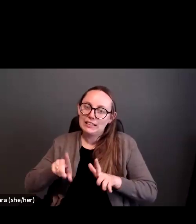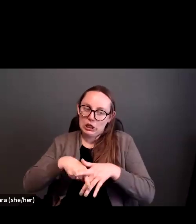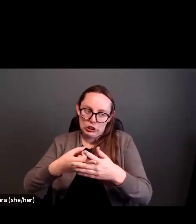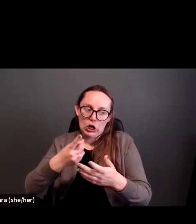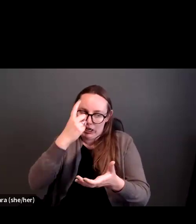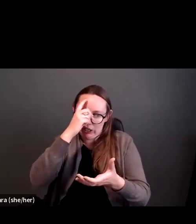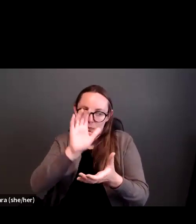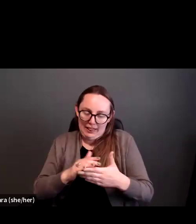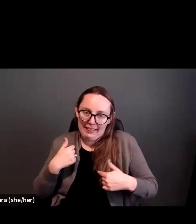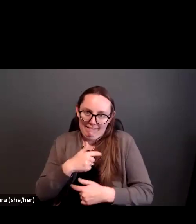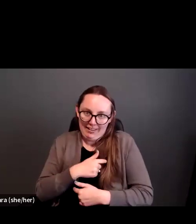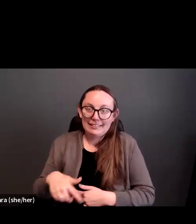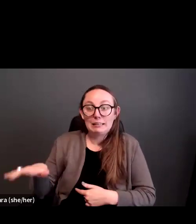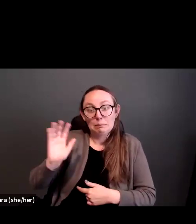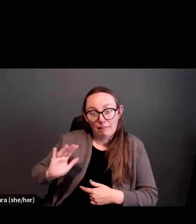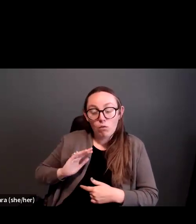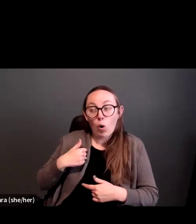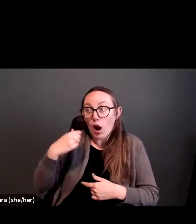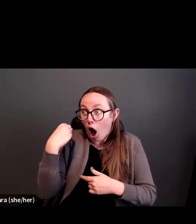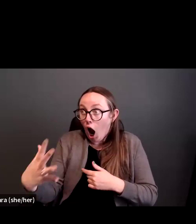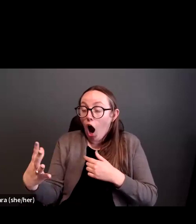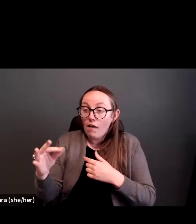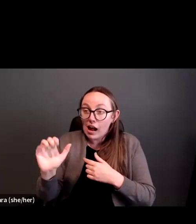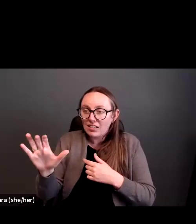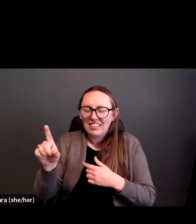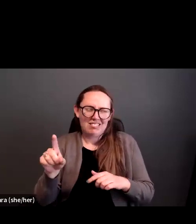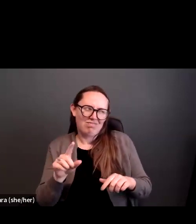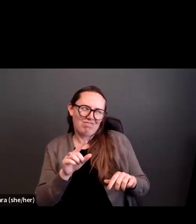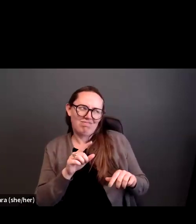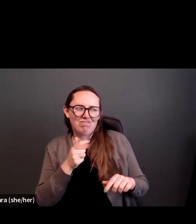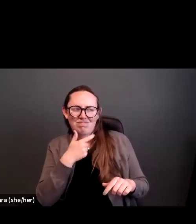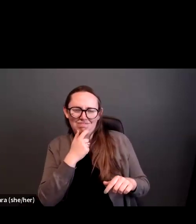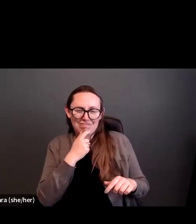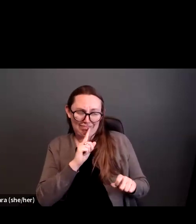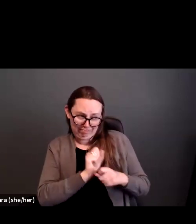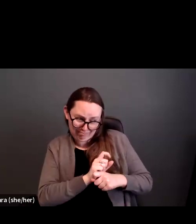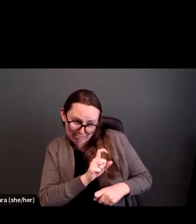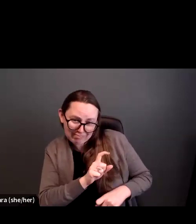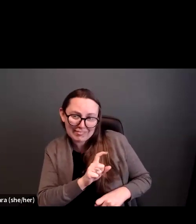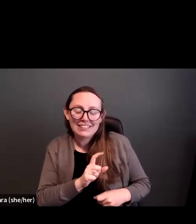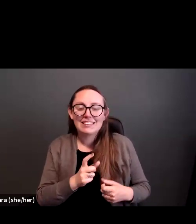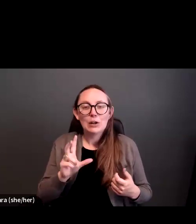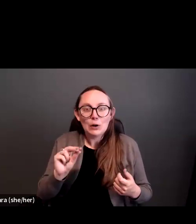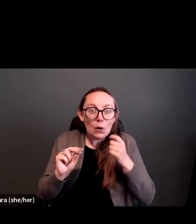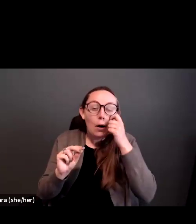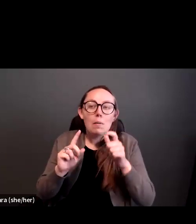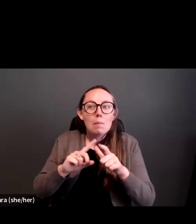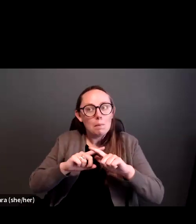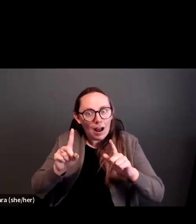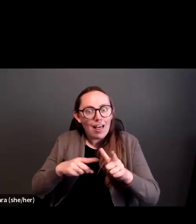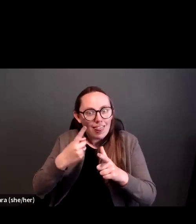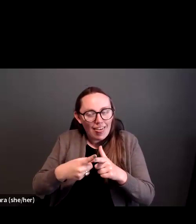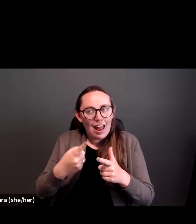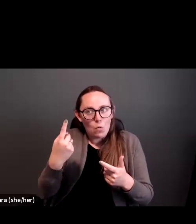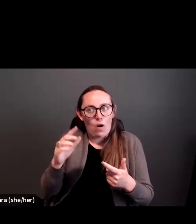then it leads to, right? So if you can get just a couple faculty members who maybe aren't necessarily even viewed as like being technology people,